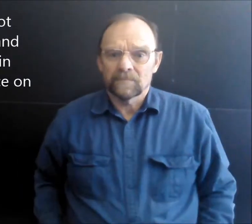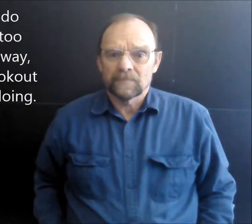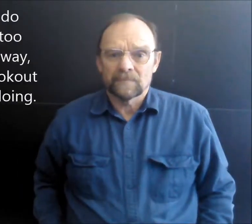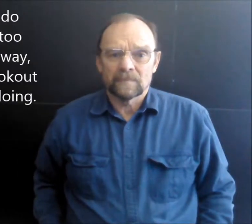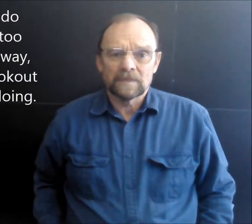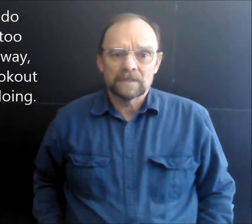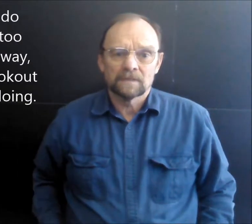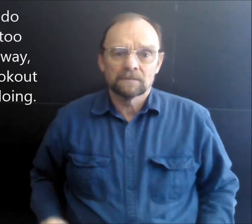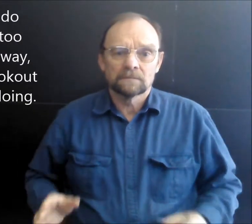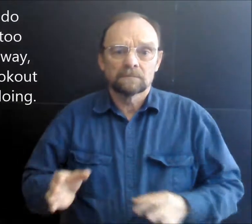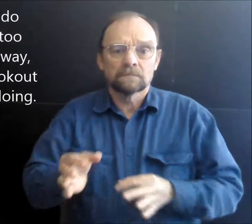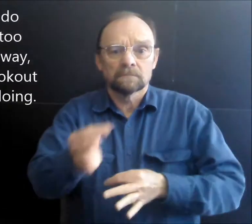me.